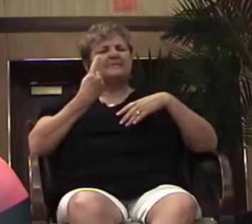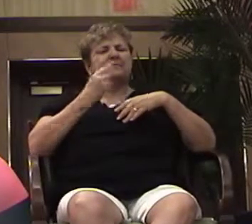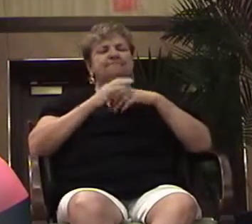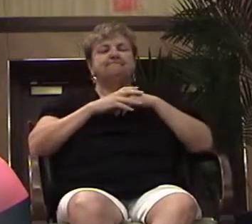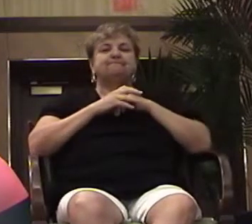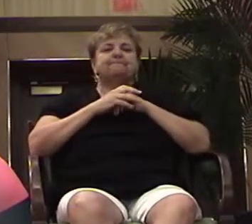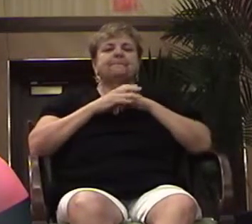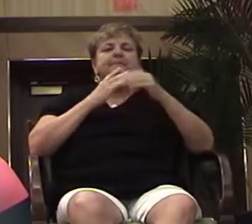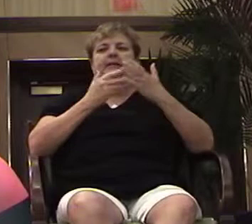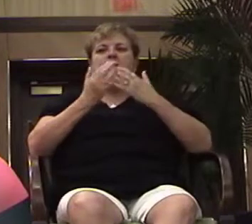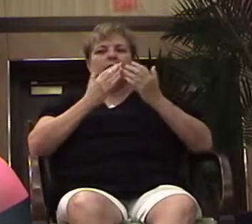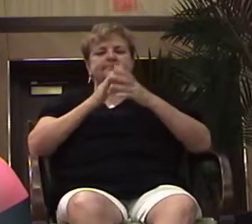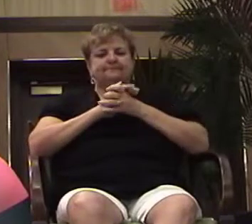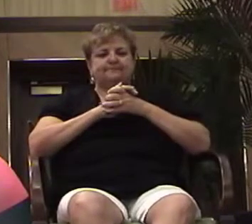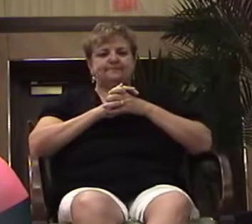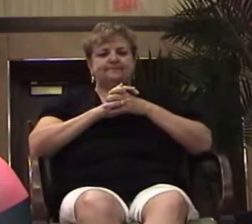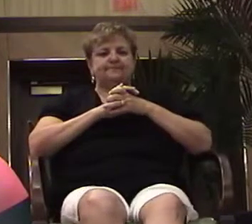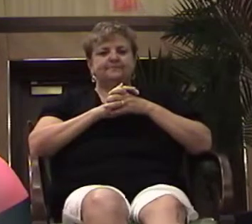Anyhow, they had